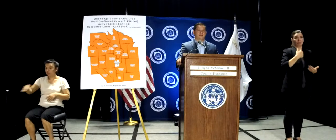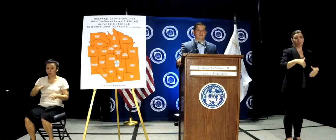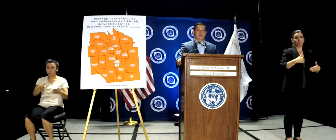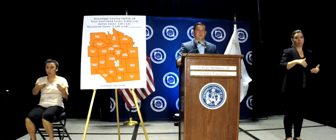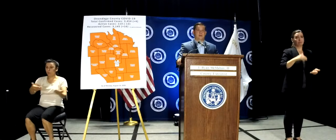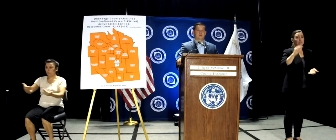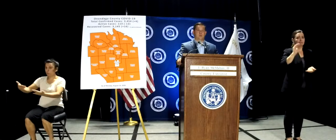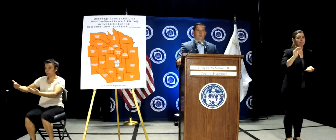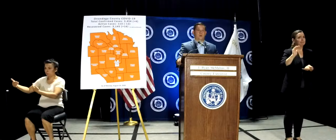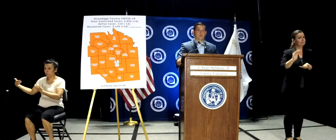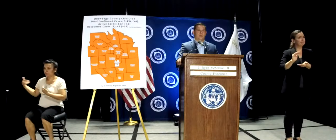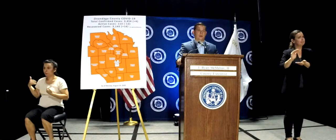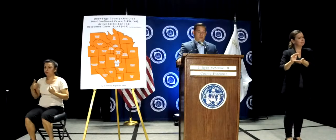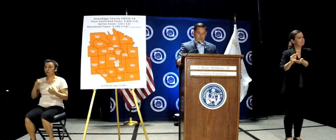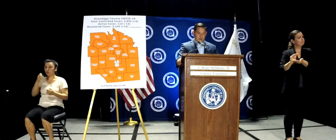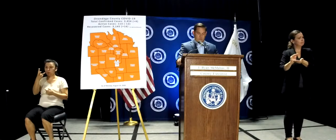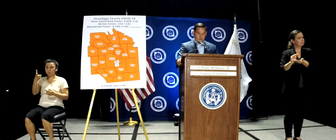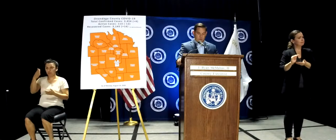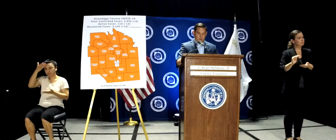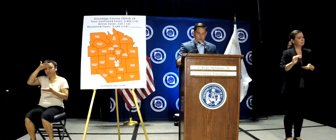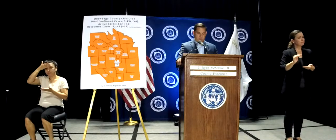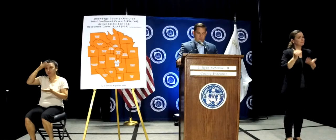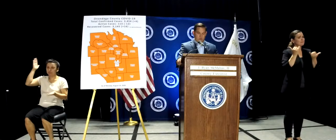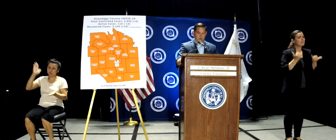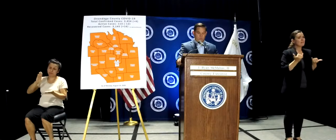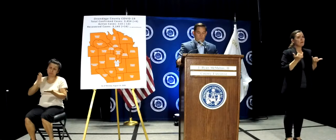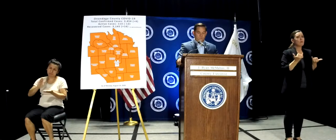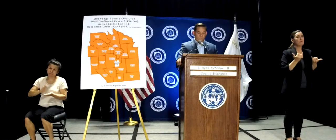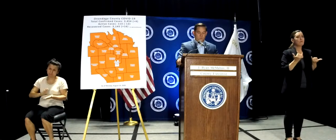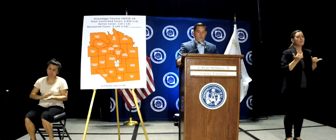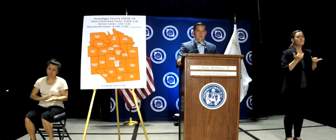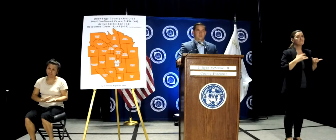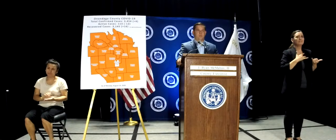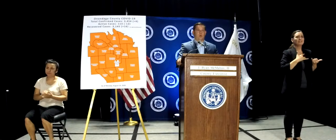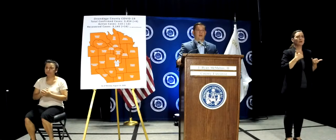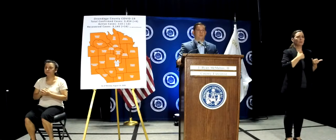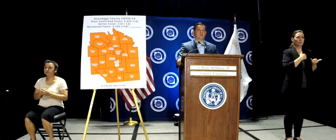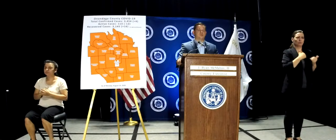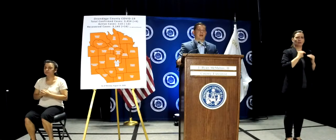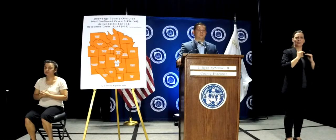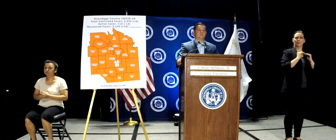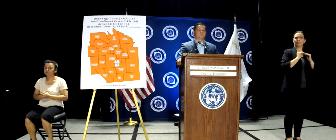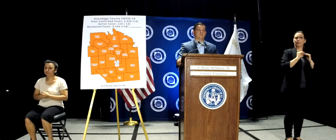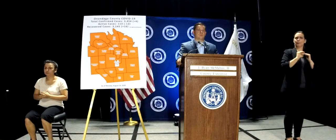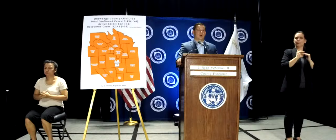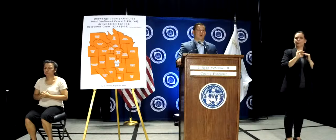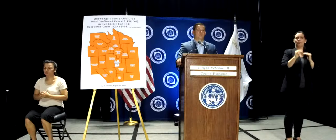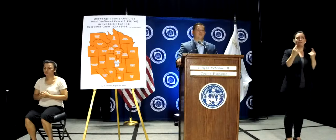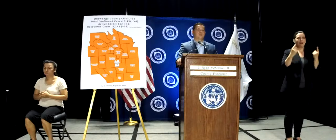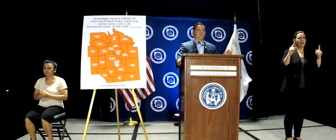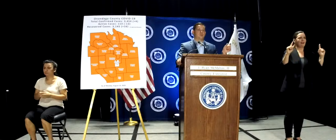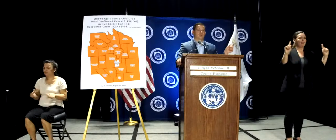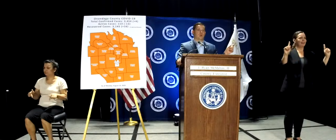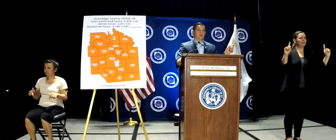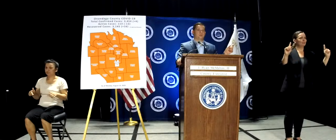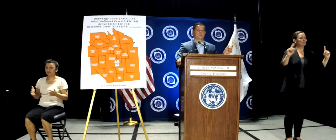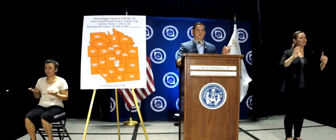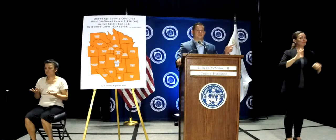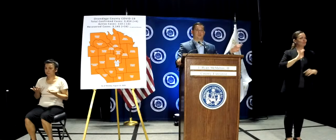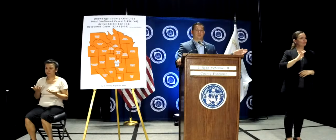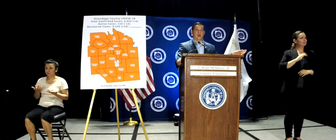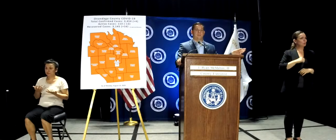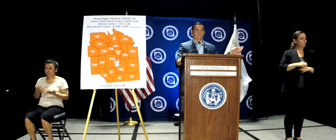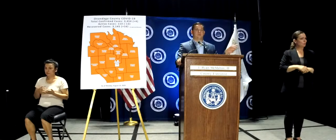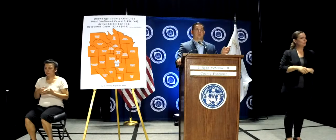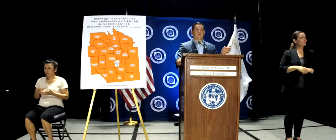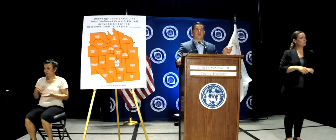gone down and stabilized to a point where I'm not sure how much lower it can go. Within the 0.8%, we've even absorbed a